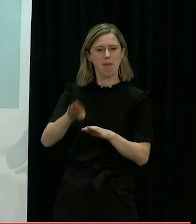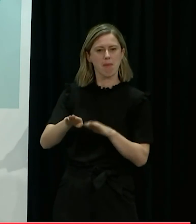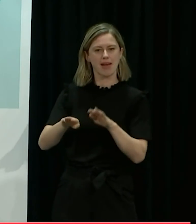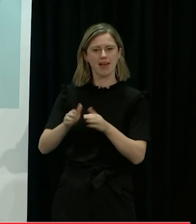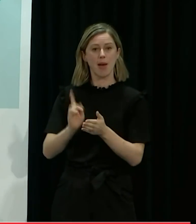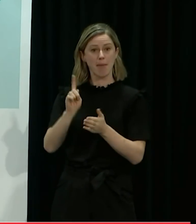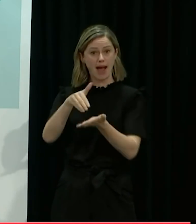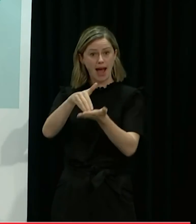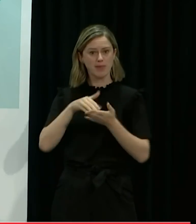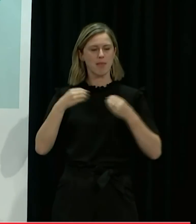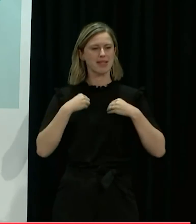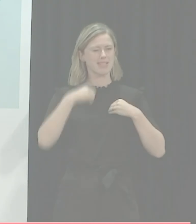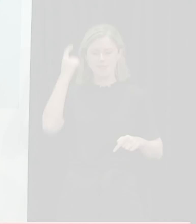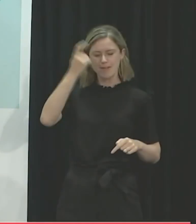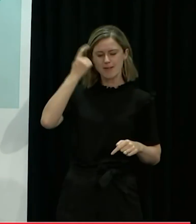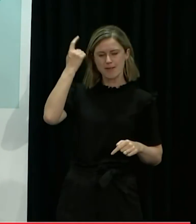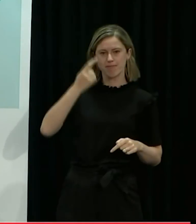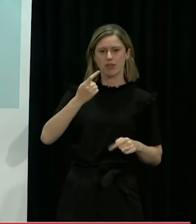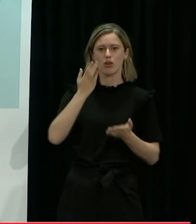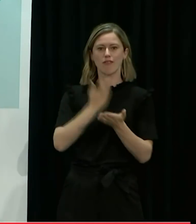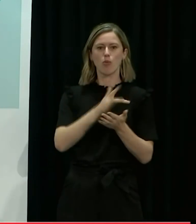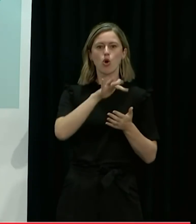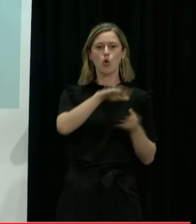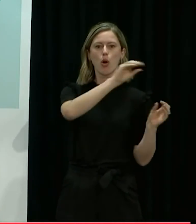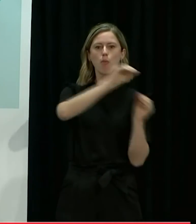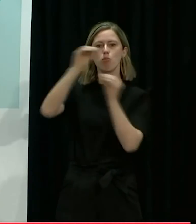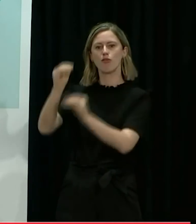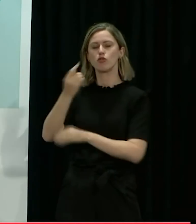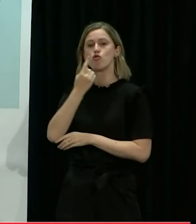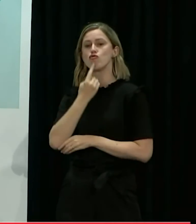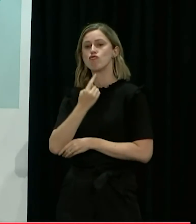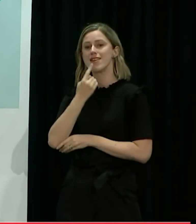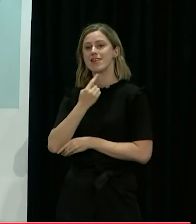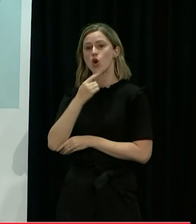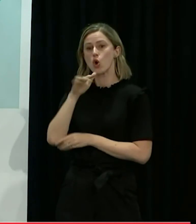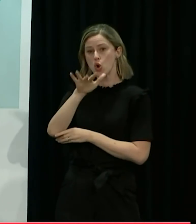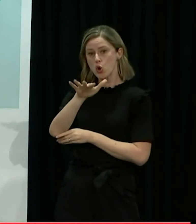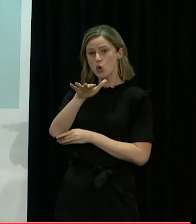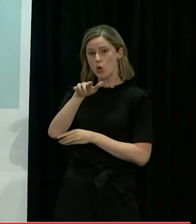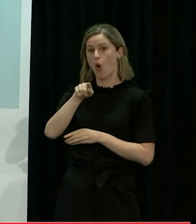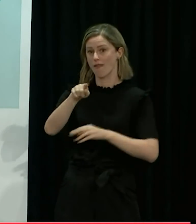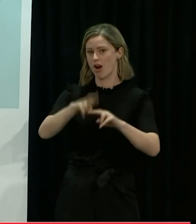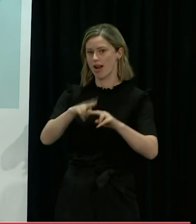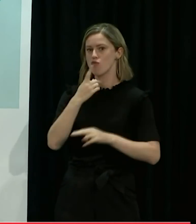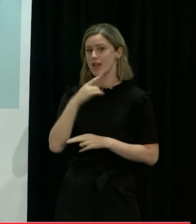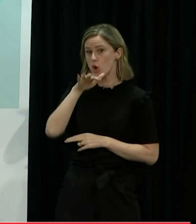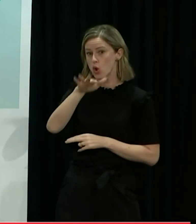gives greater certainty to businesses. I can confirm the following regions will move in at red this